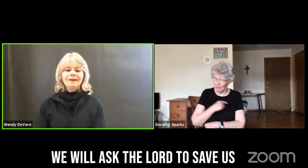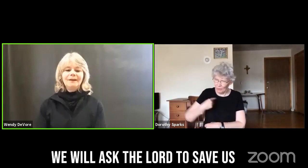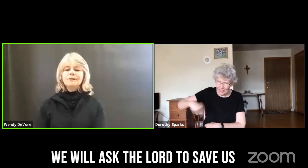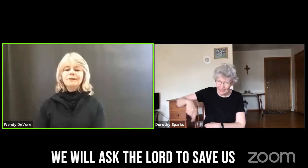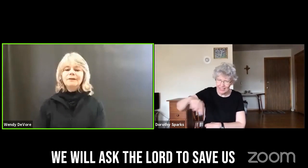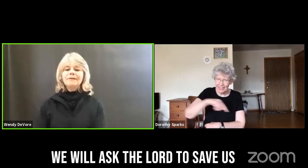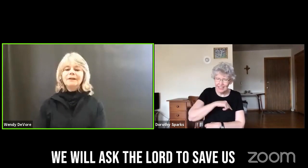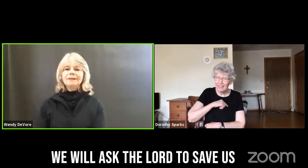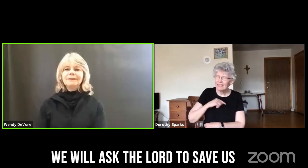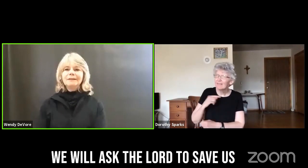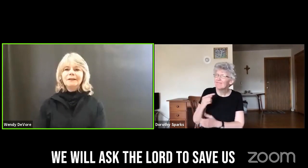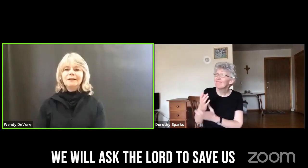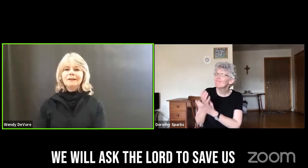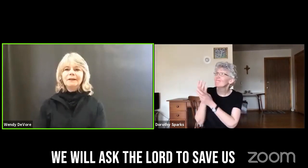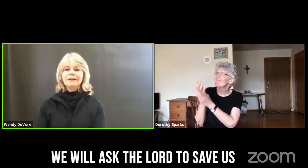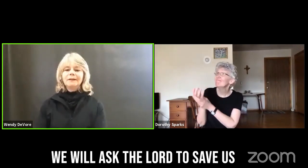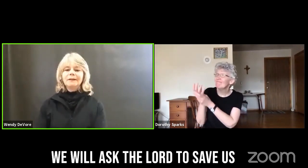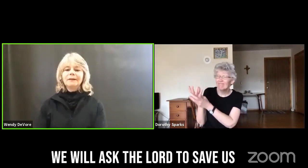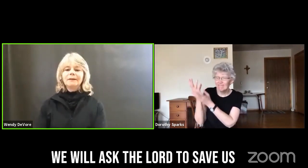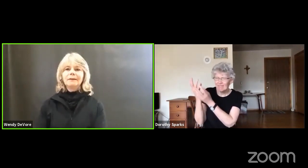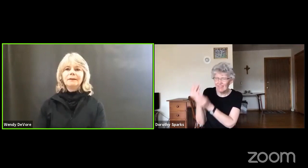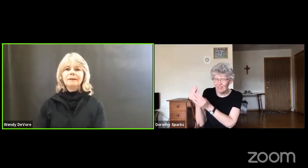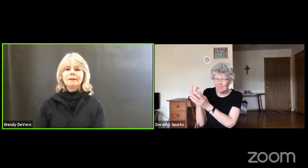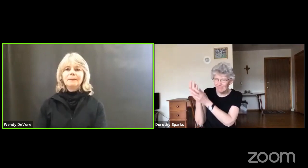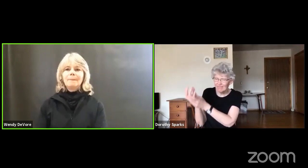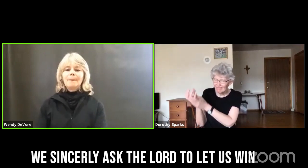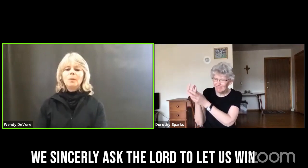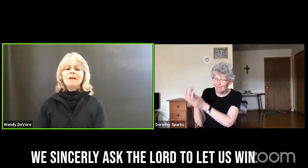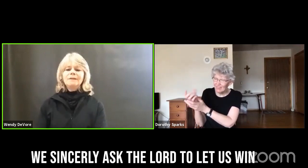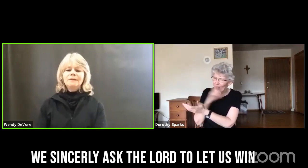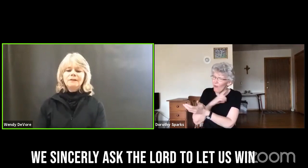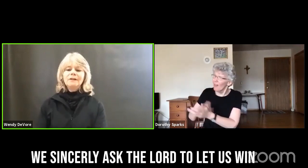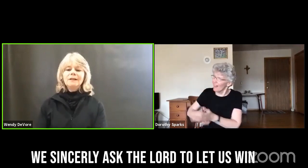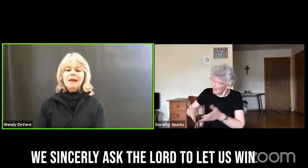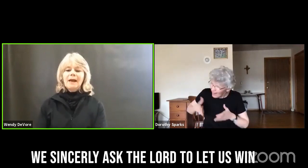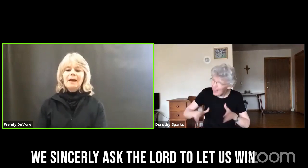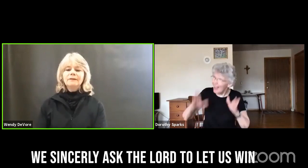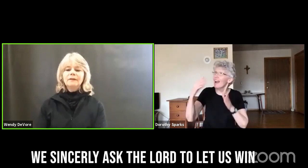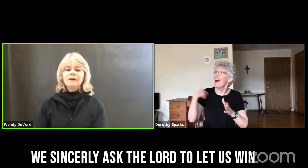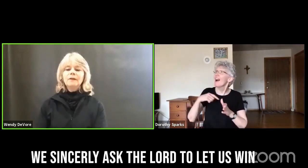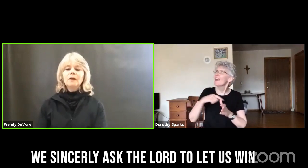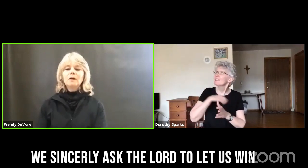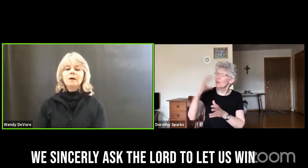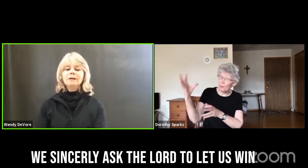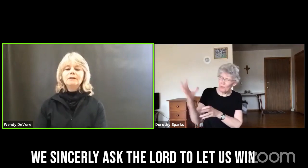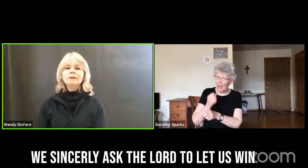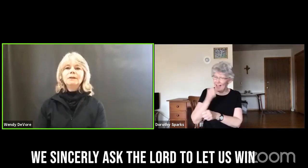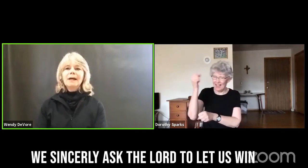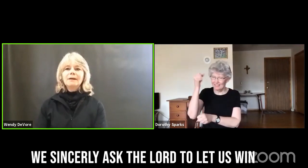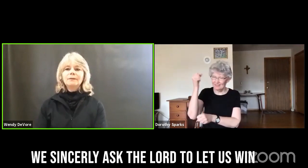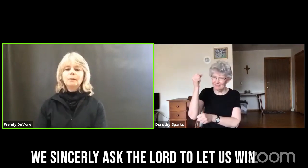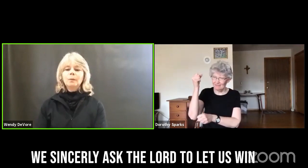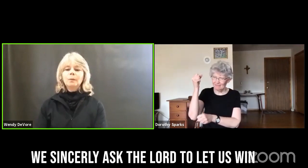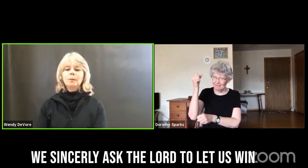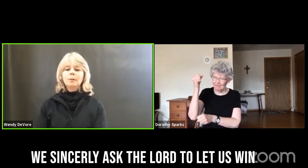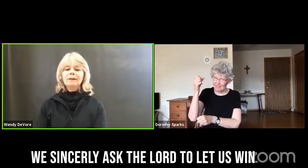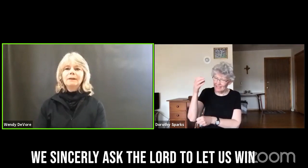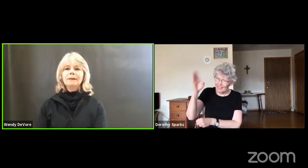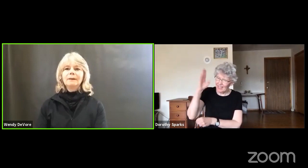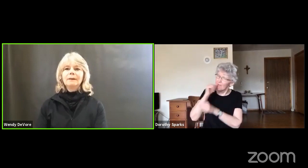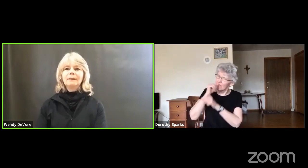We will ask the Lord to save us. We sincerely ask that the Lord to let us